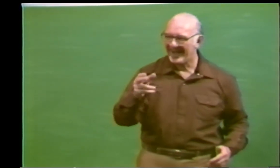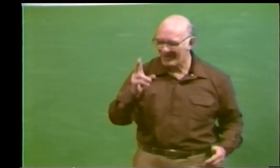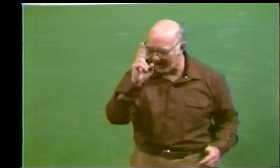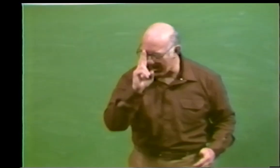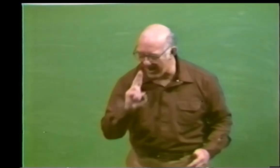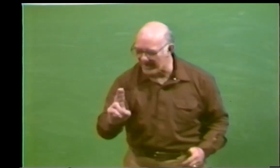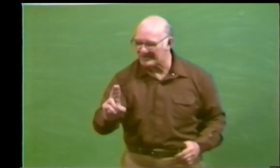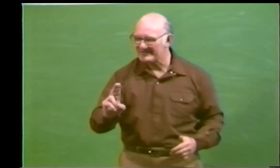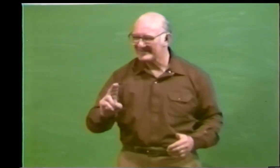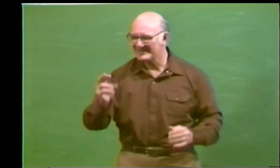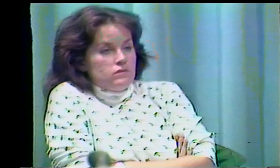Your Honor,